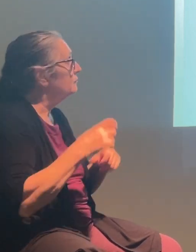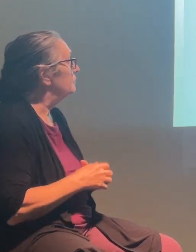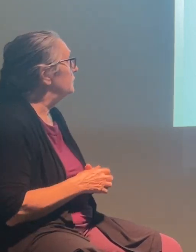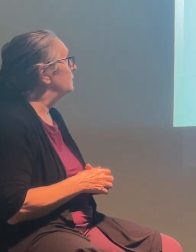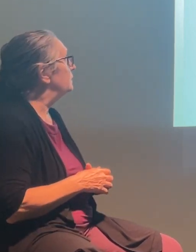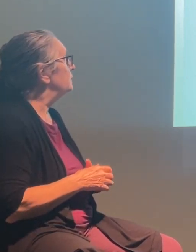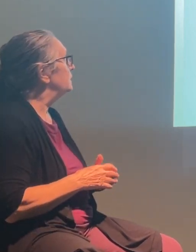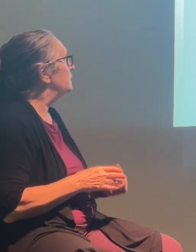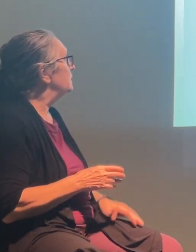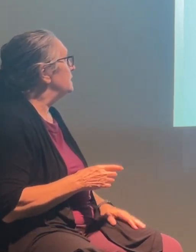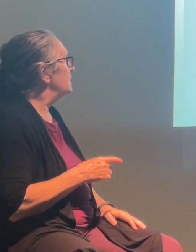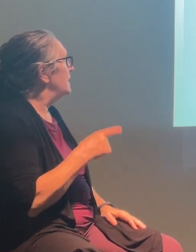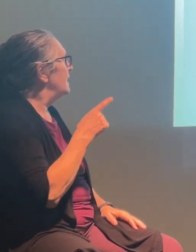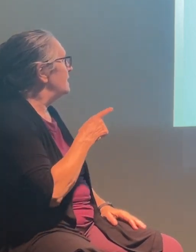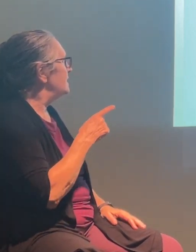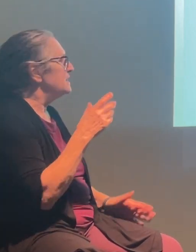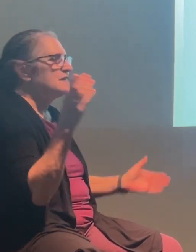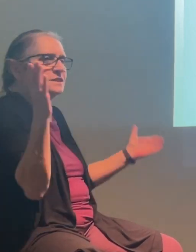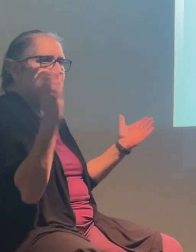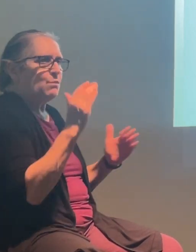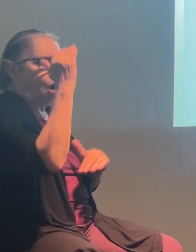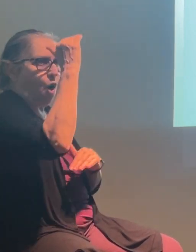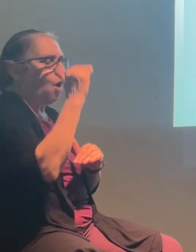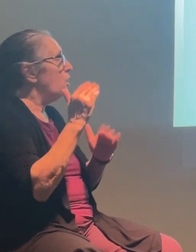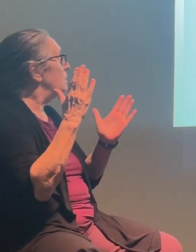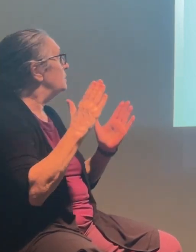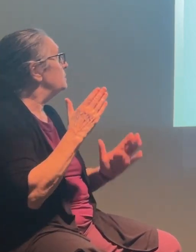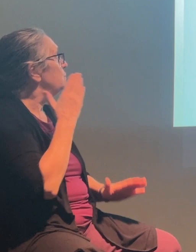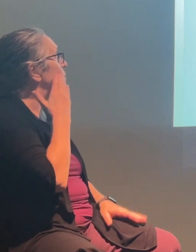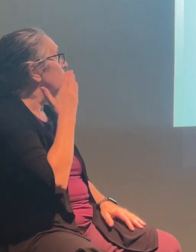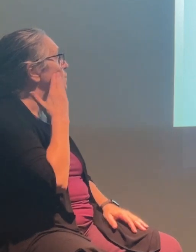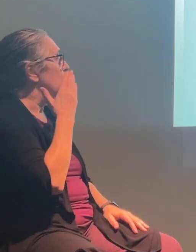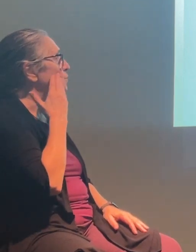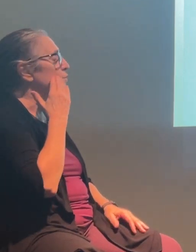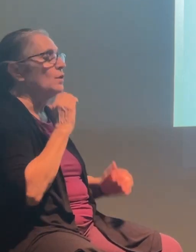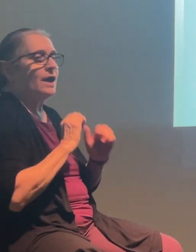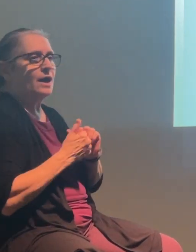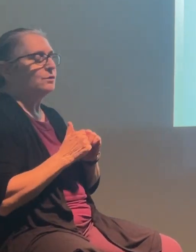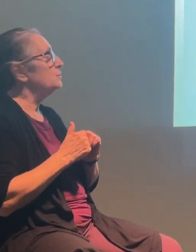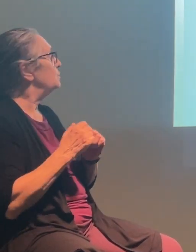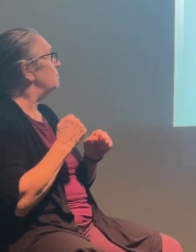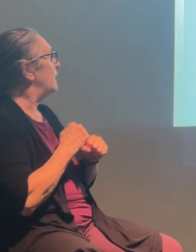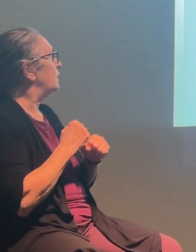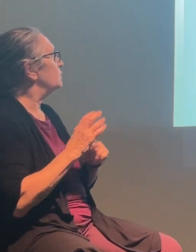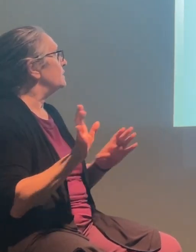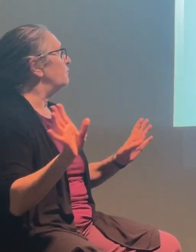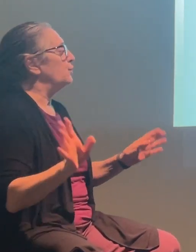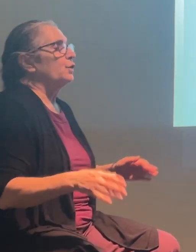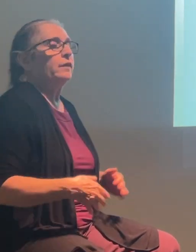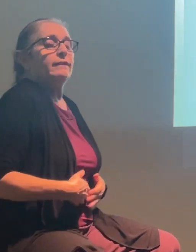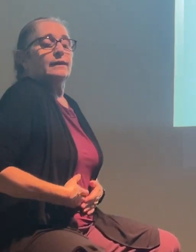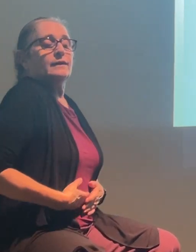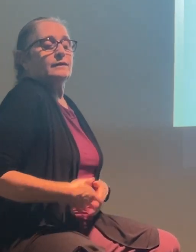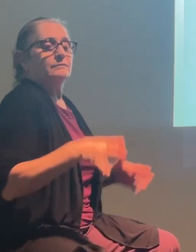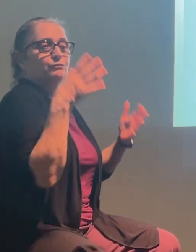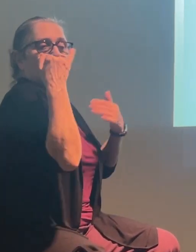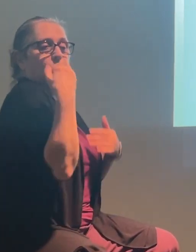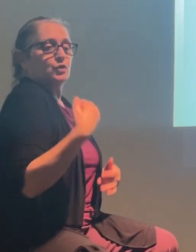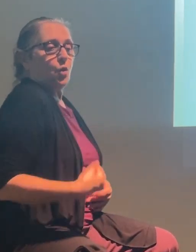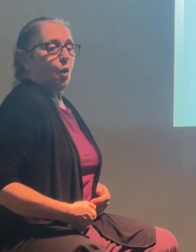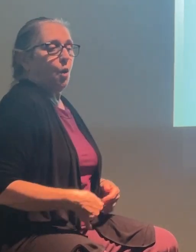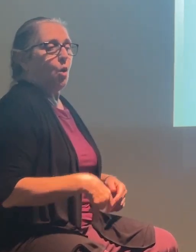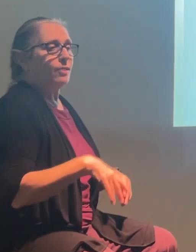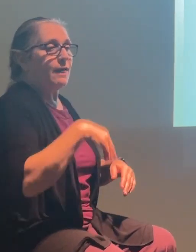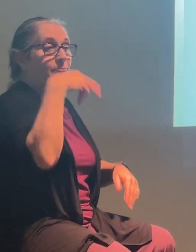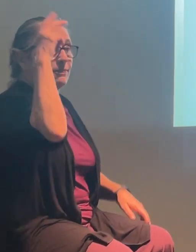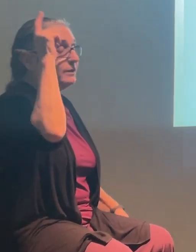Incredibly beautiful, quite small actually. So you can tell she knew how to make herself look much slimmer, much taller than she was. But